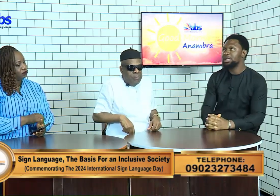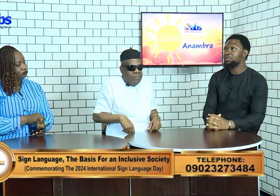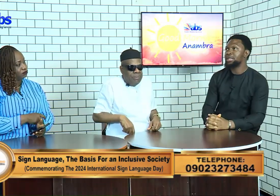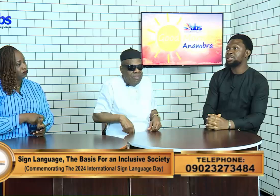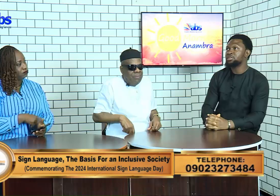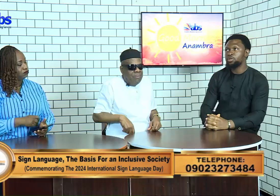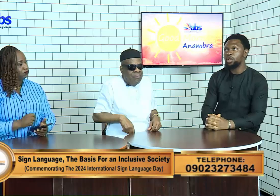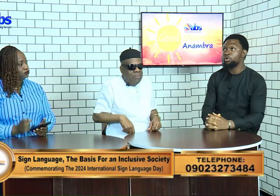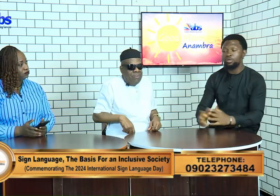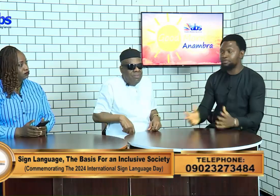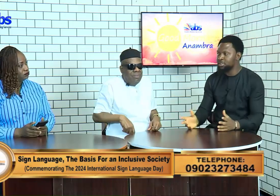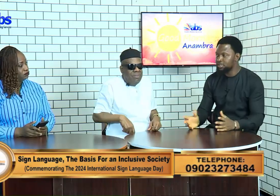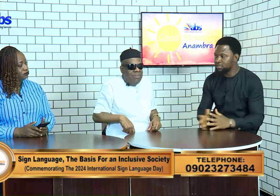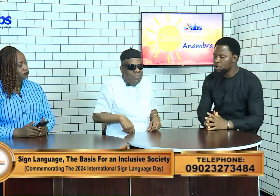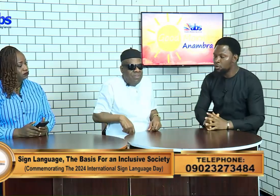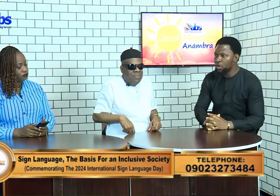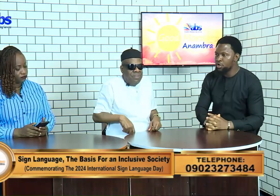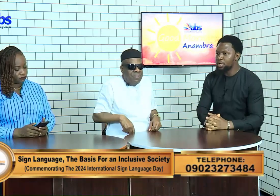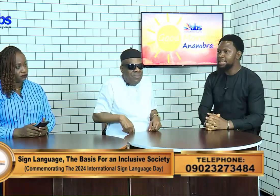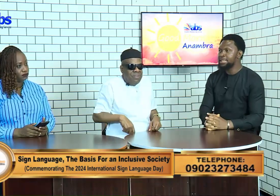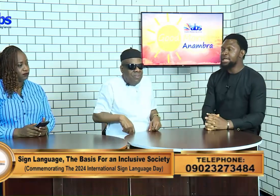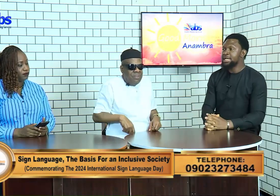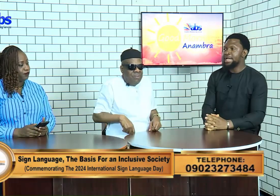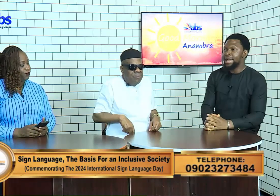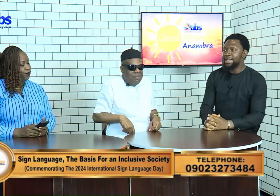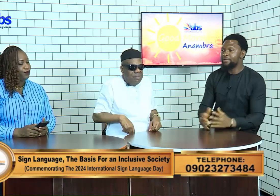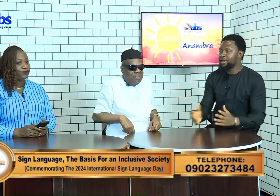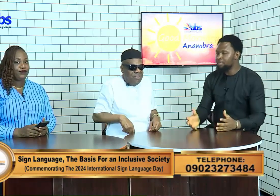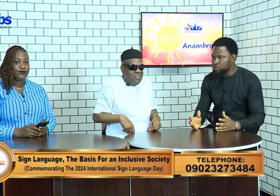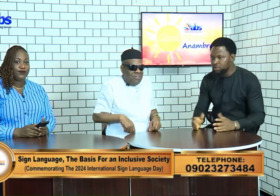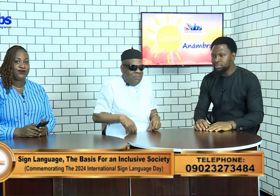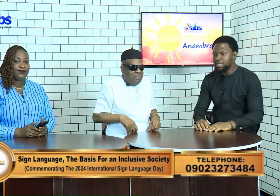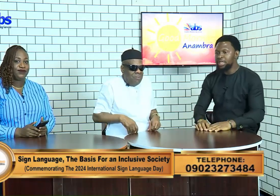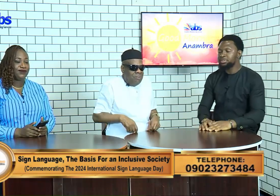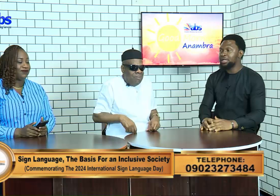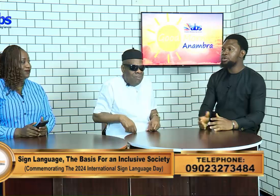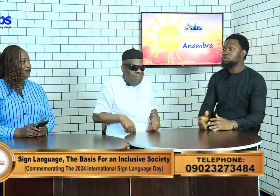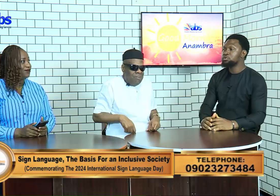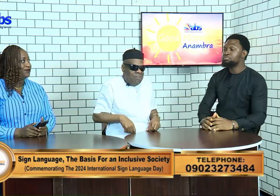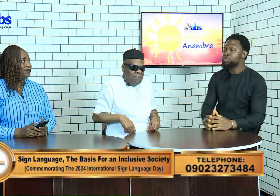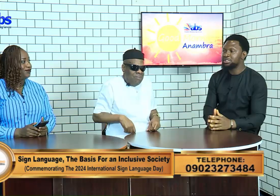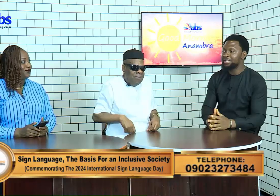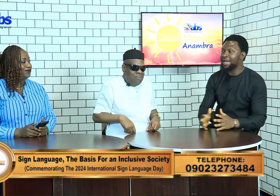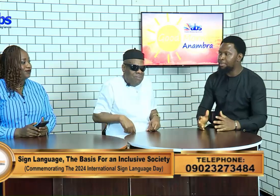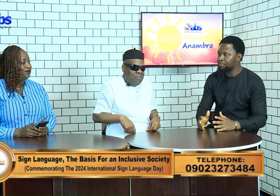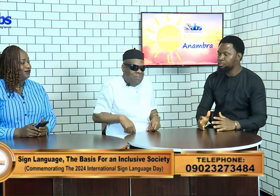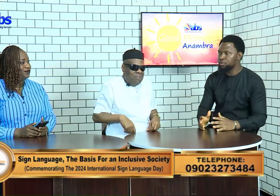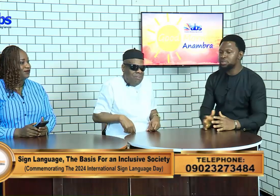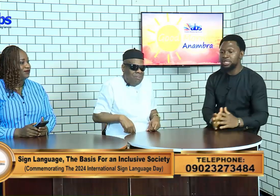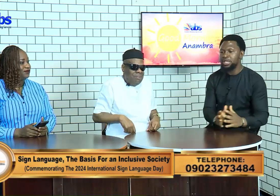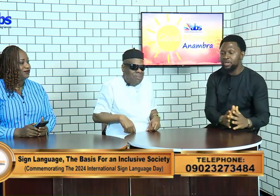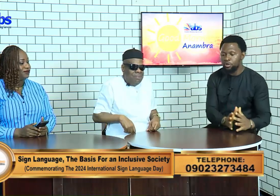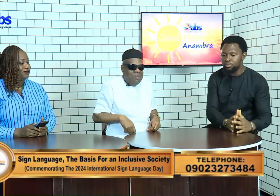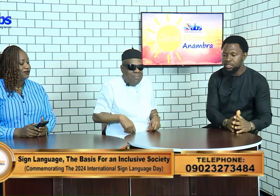mean, sign language can take you to a whole lot of places where you can never imagine. Sign language can make you to bridge the gap